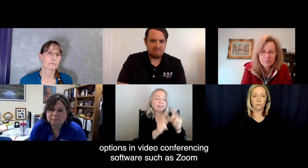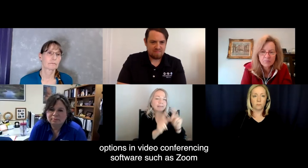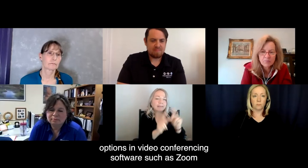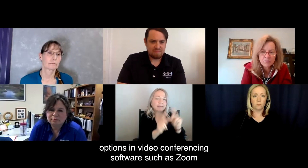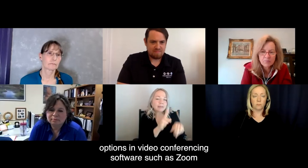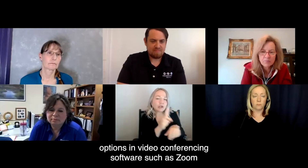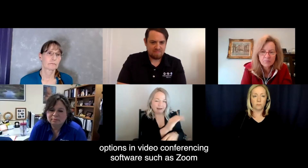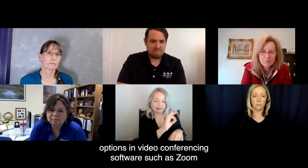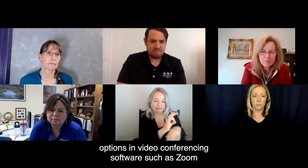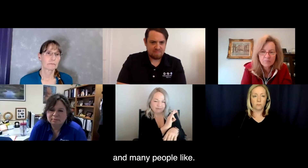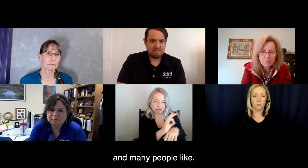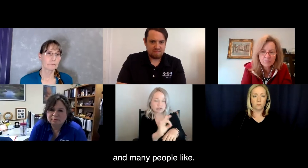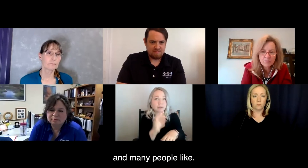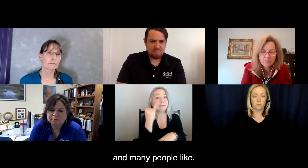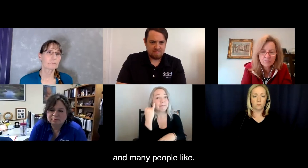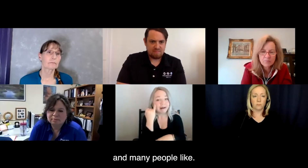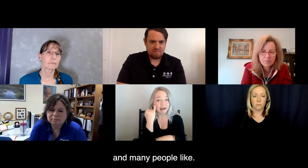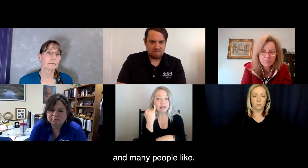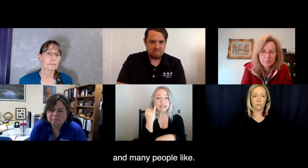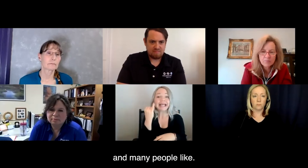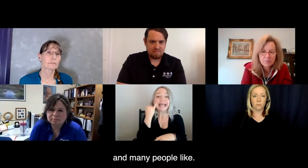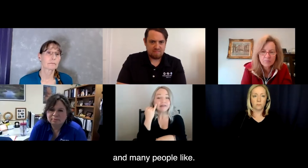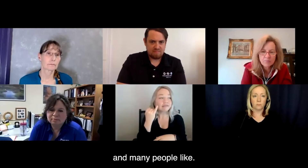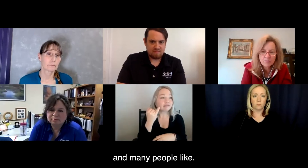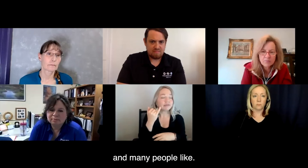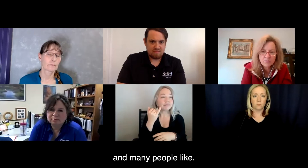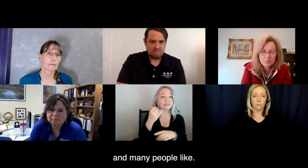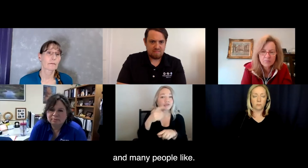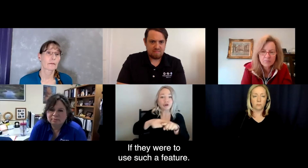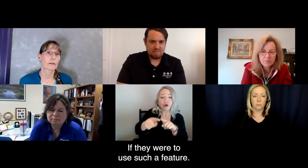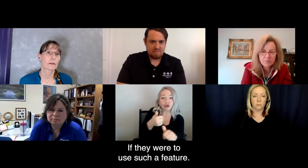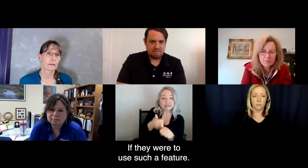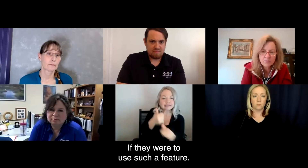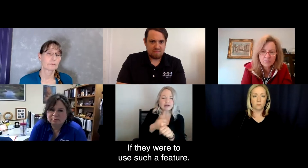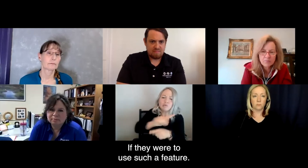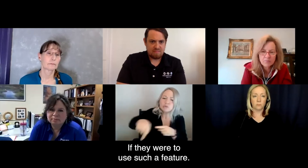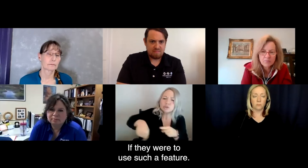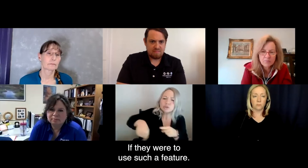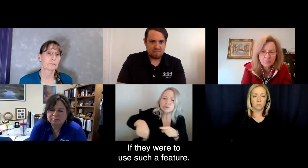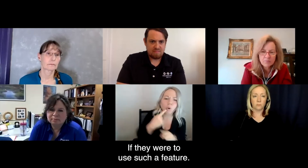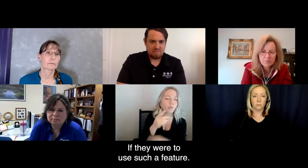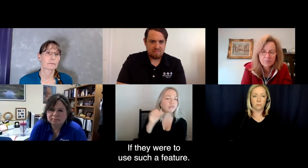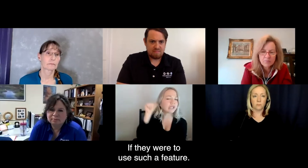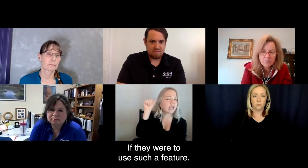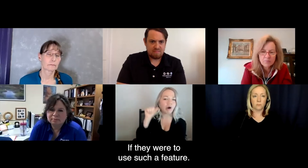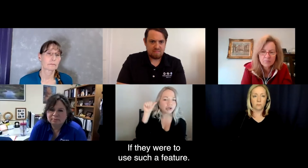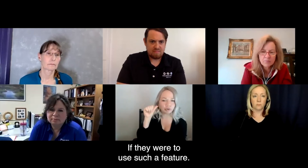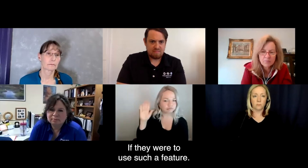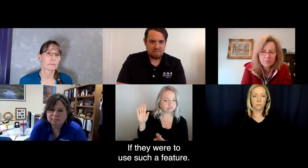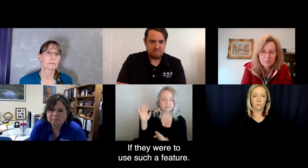software such as Zoom. And many people, like, if they were to use such a feature,